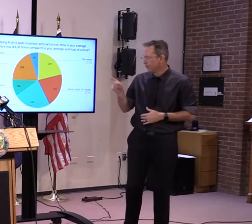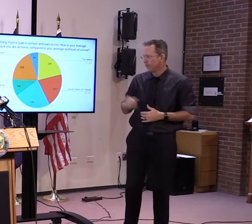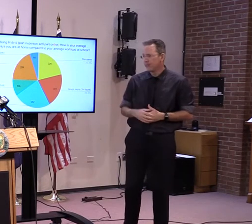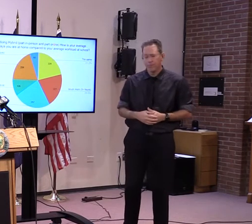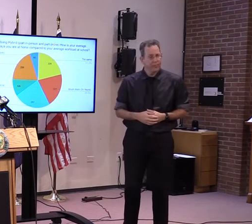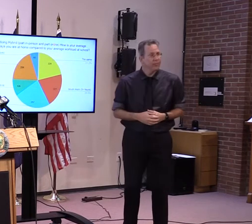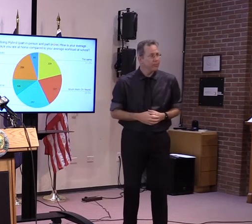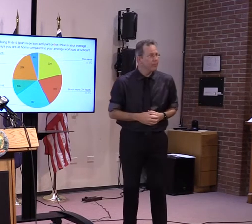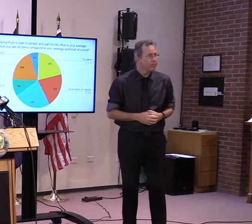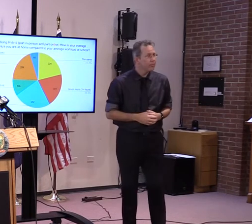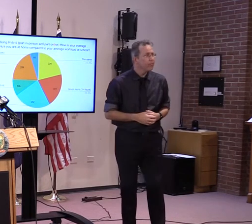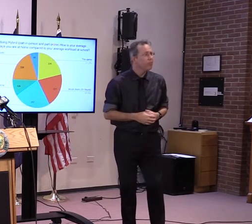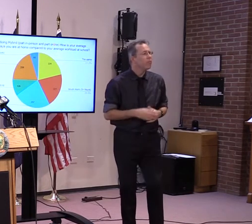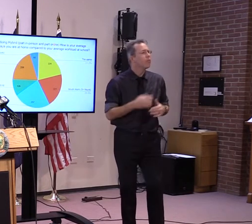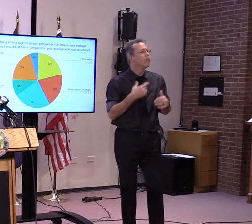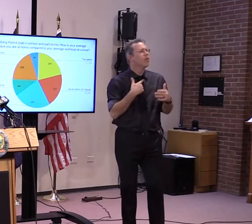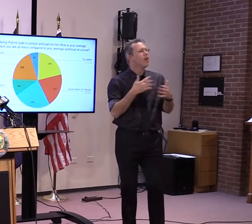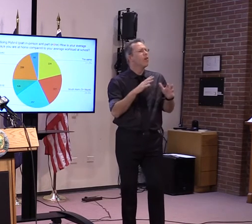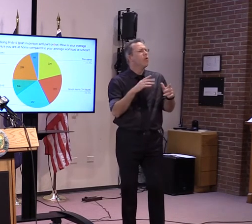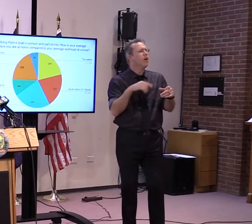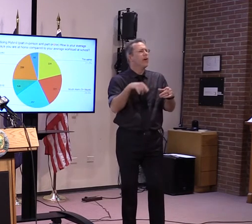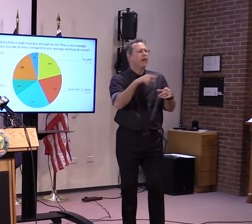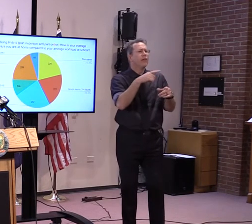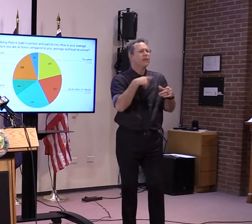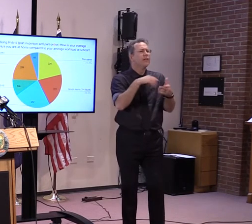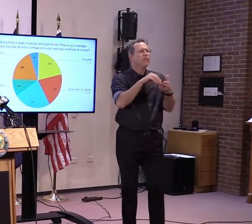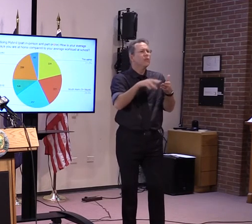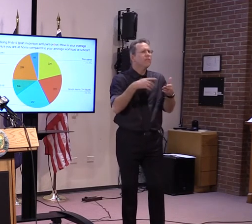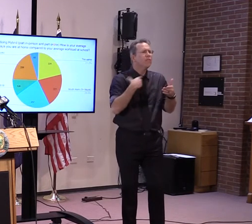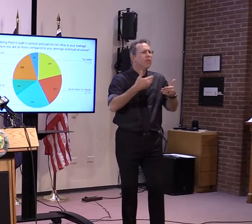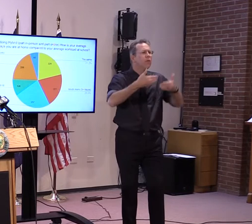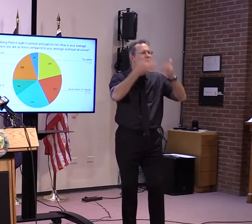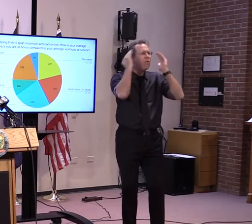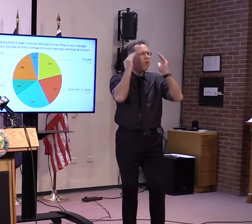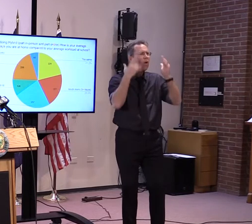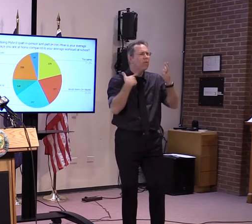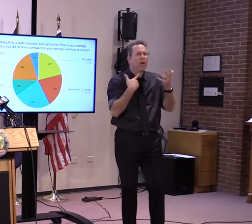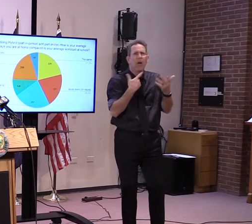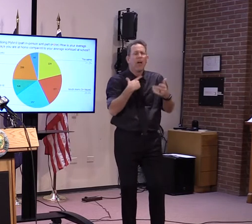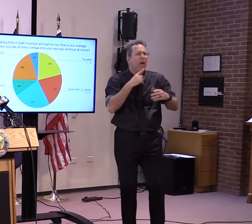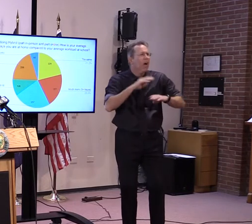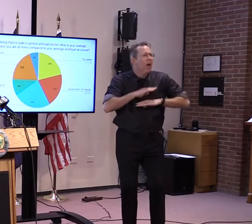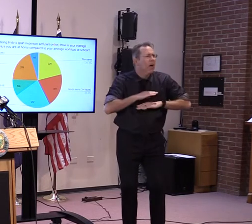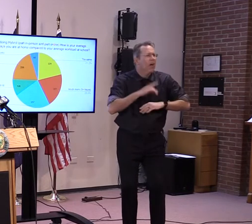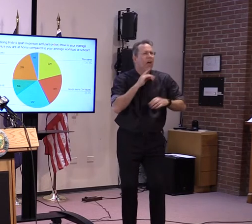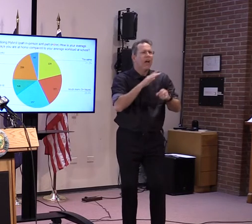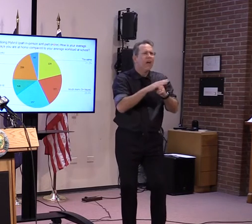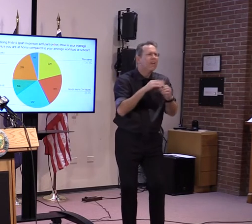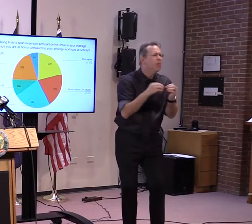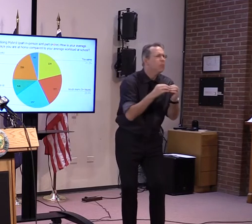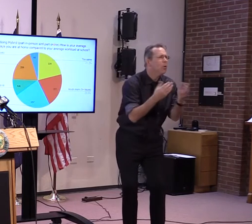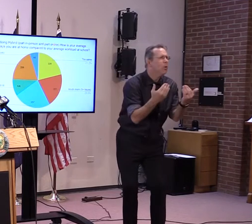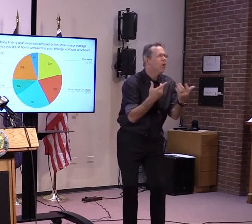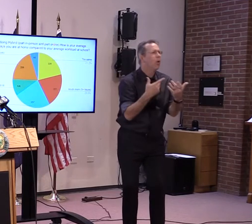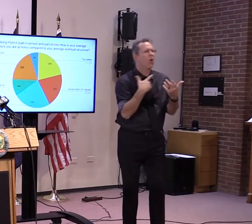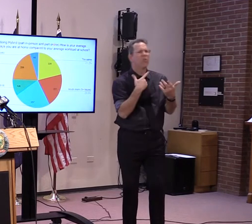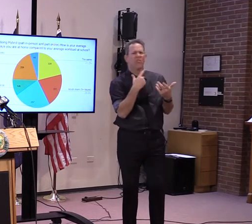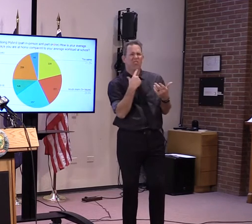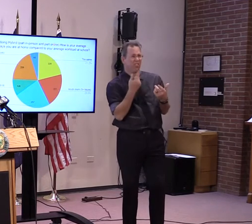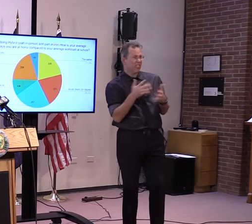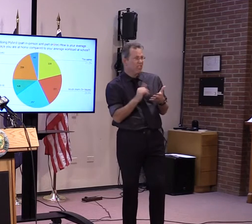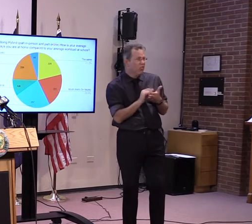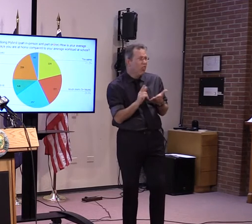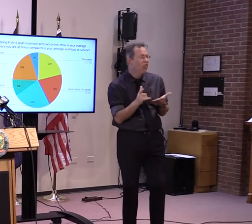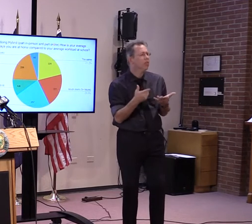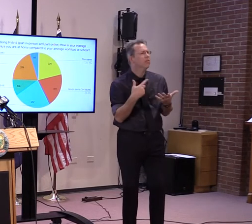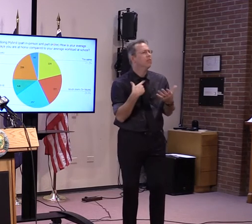like they're having too much work or they're not being given enough work while they're on their hybrid days. I've been fortunate enough that my teachers